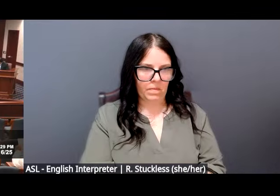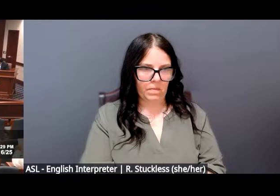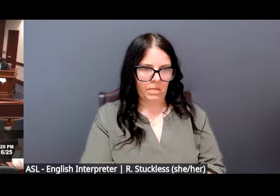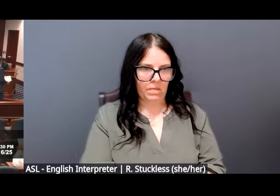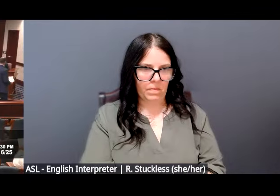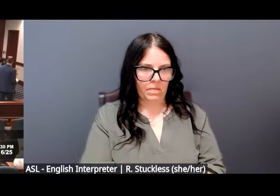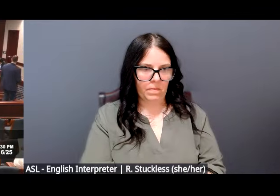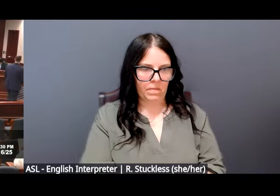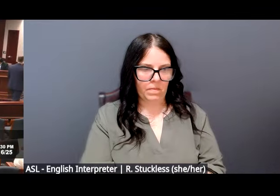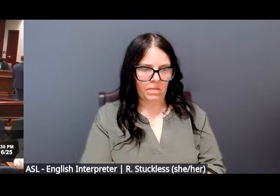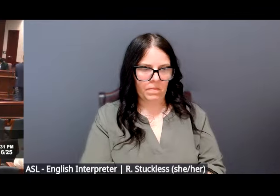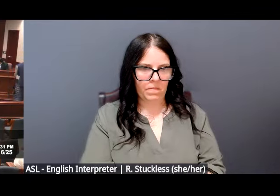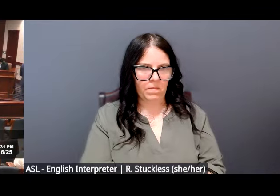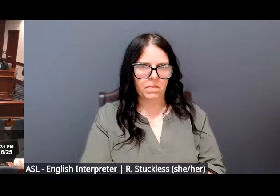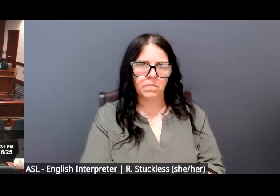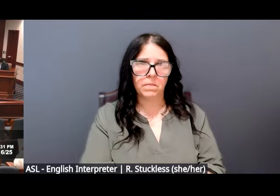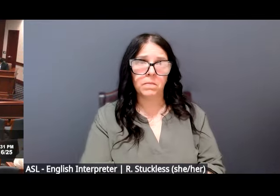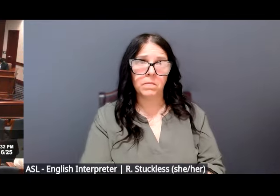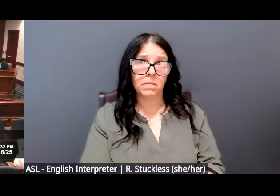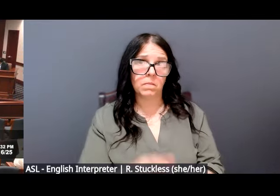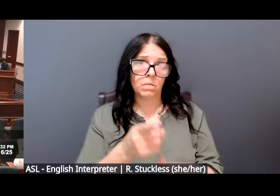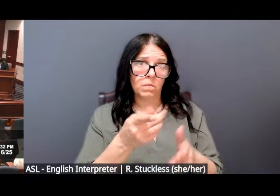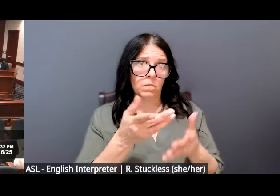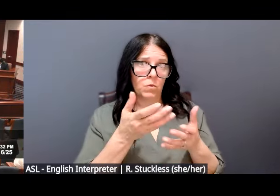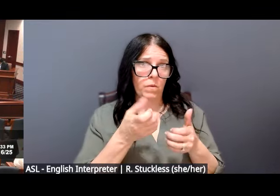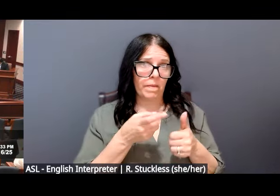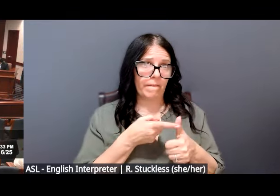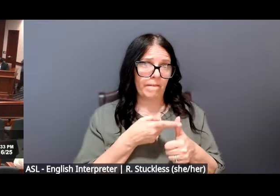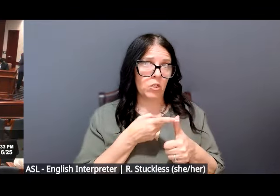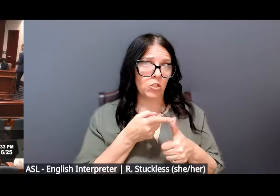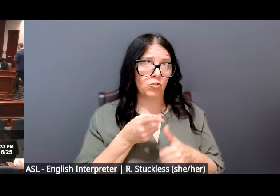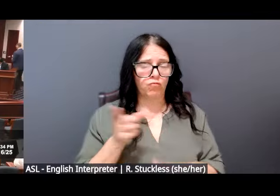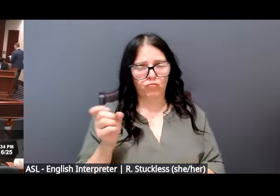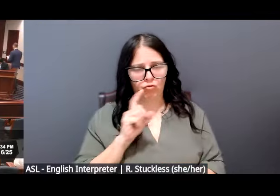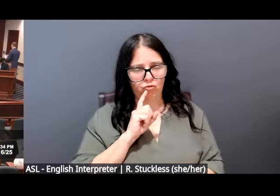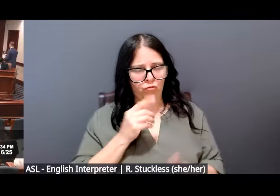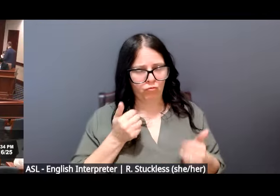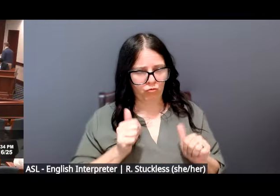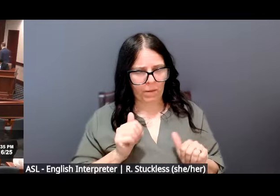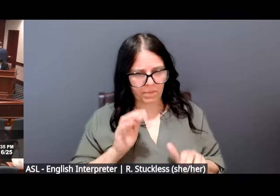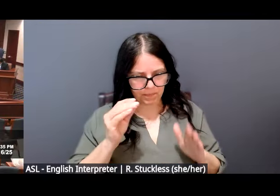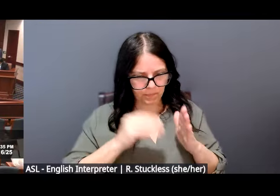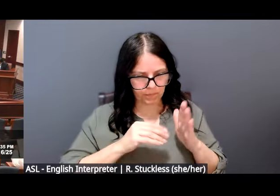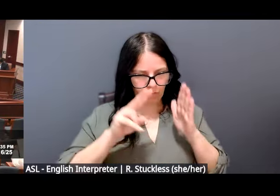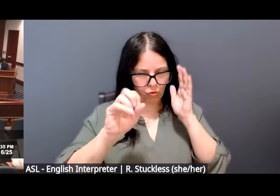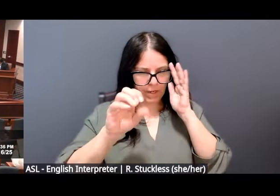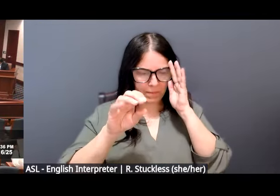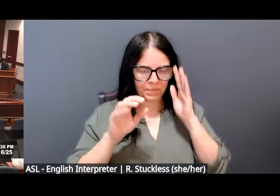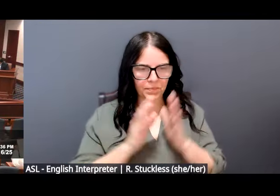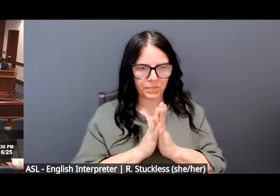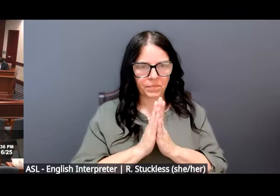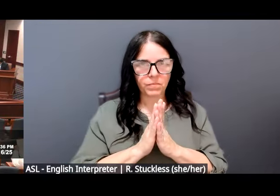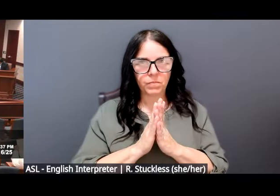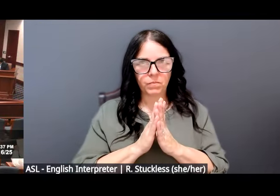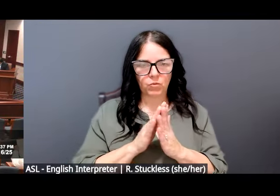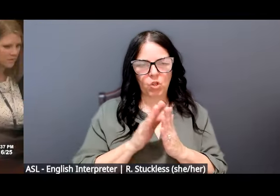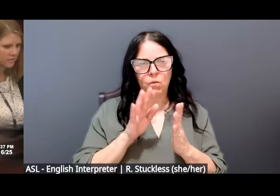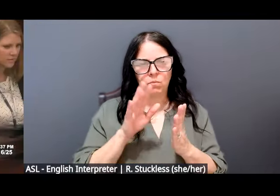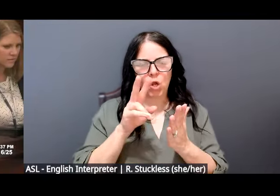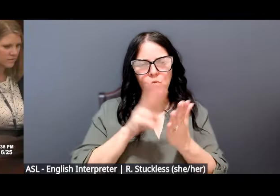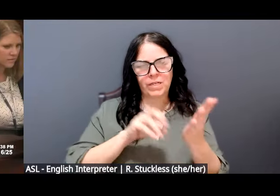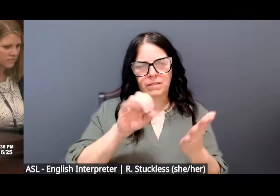Would, would you like to take the first? Sure. Yes, I can read. So what I have drafted, I will say I